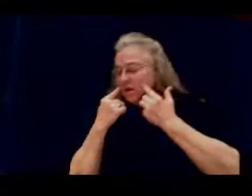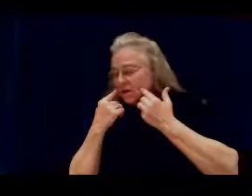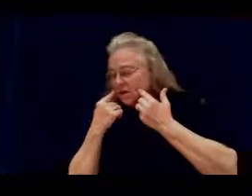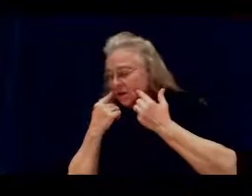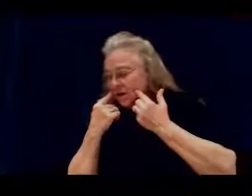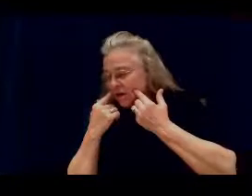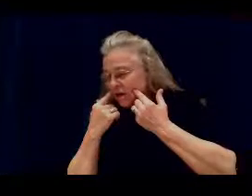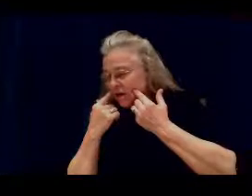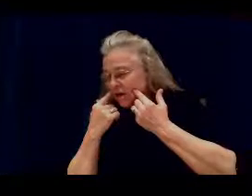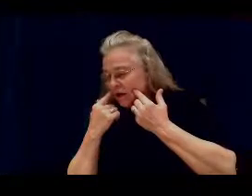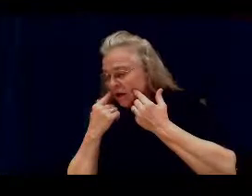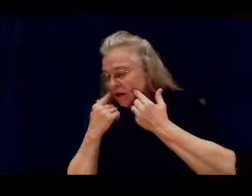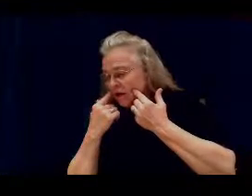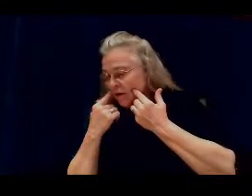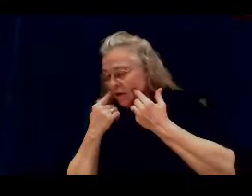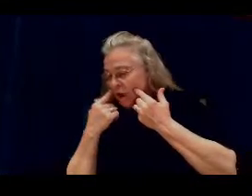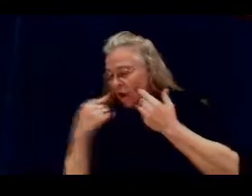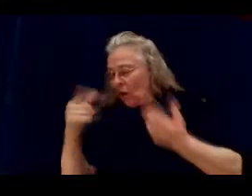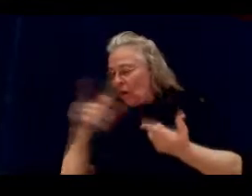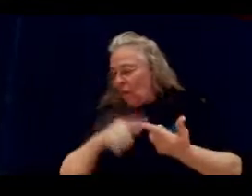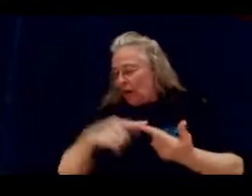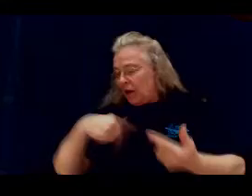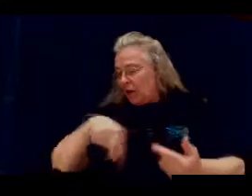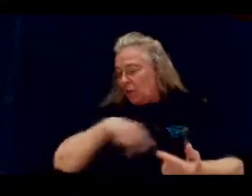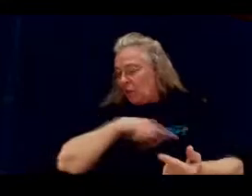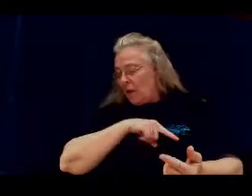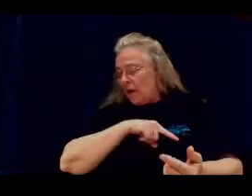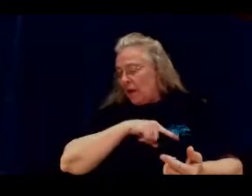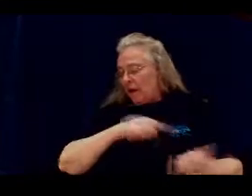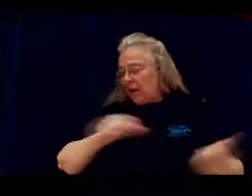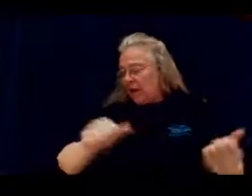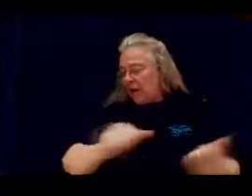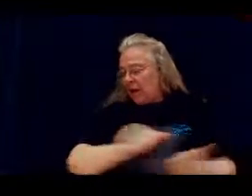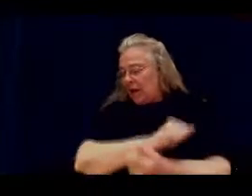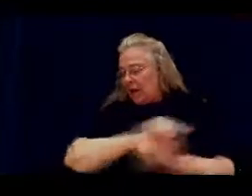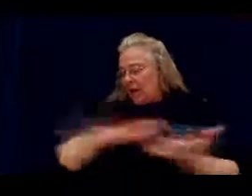sympathizing tear. When we